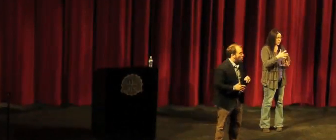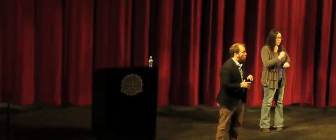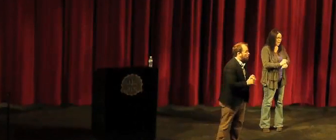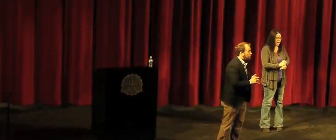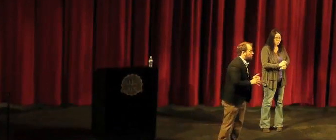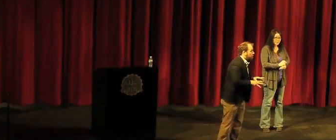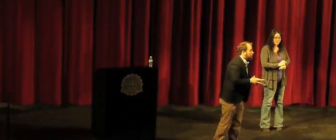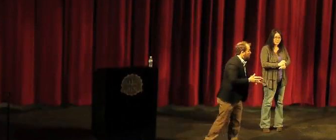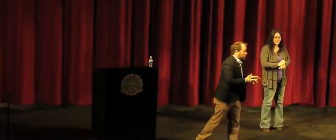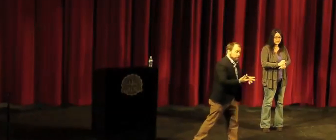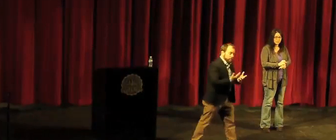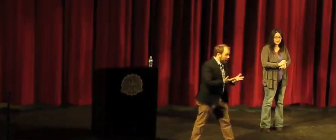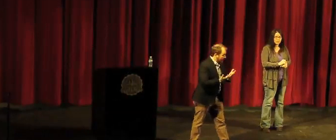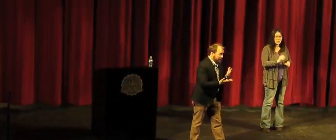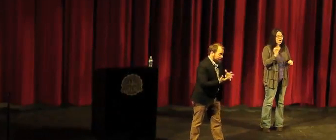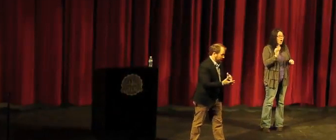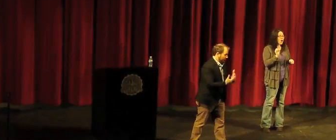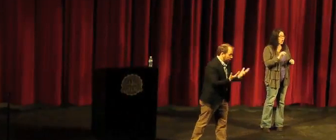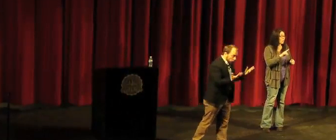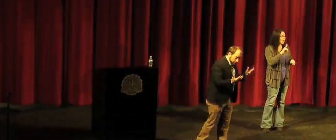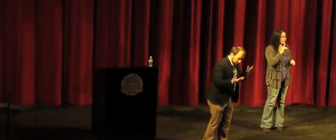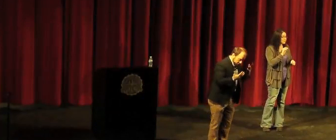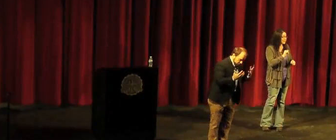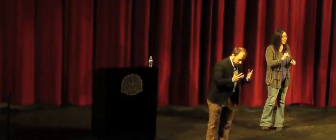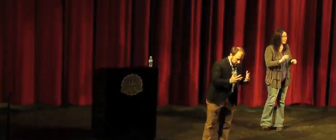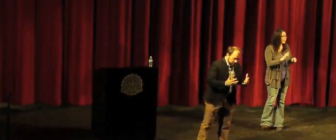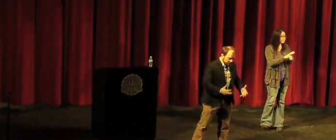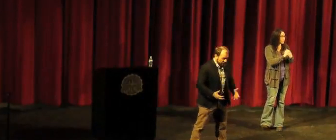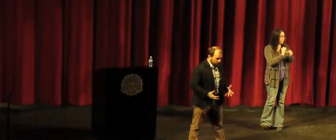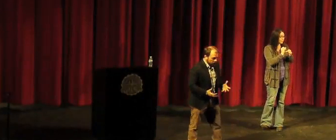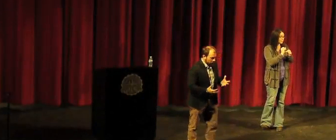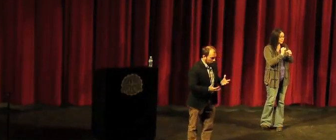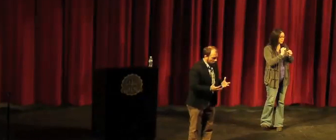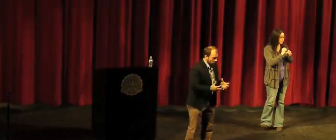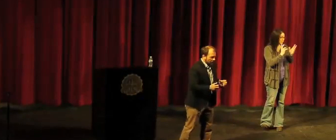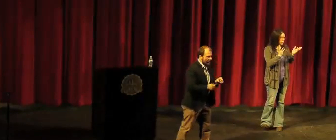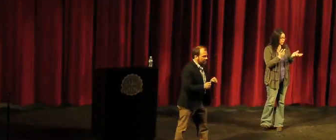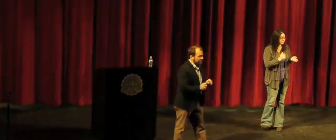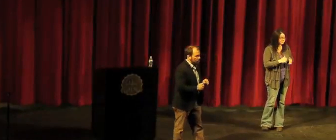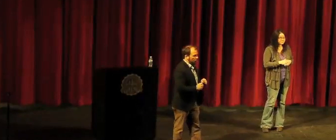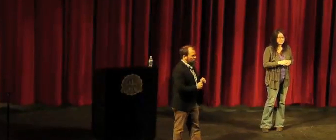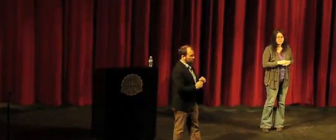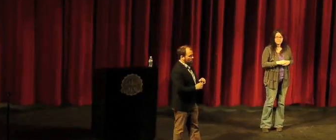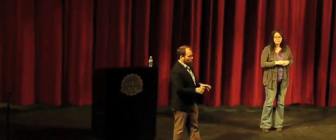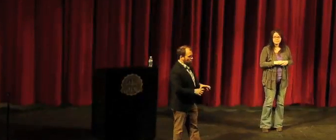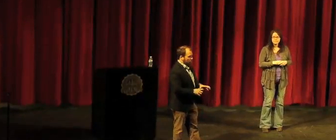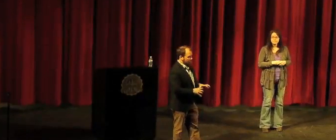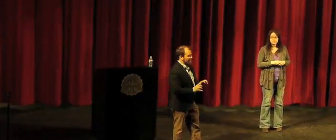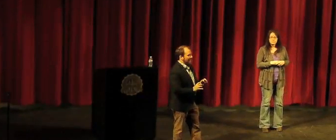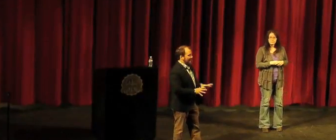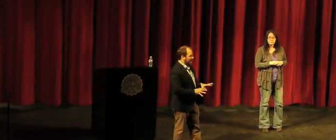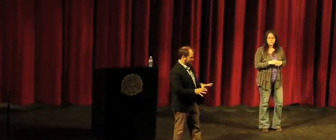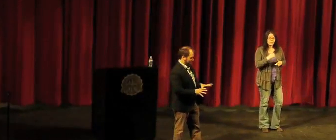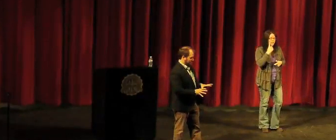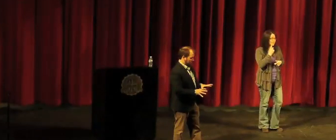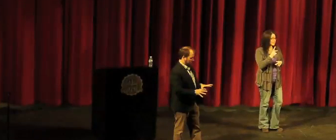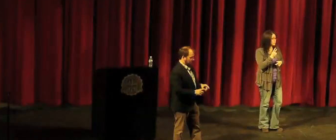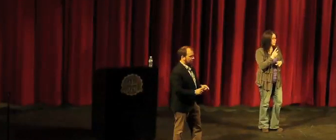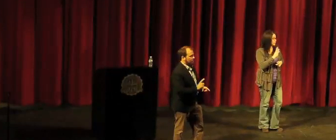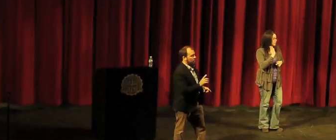the point where we just don't think about it? So yeah, actually, the full picture here is that I think we always